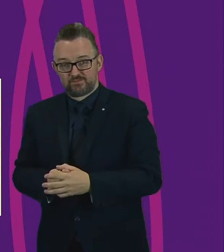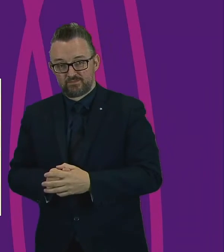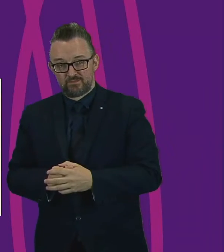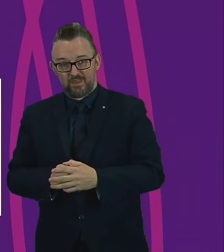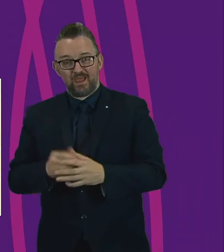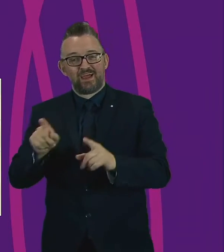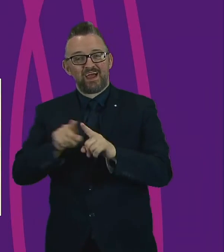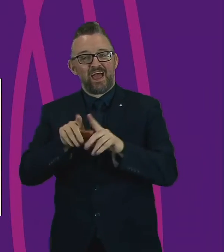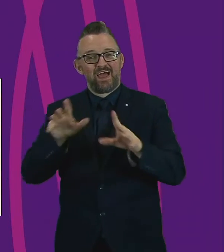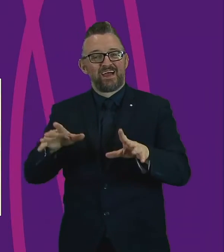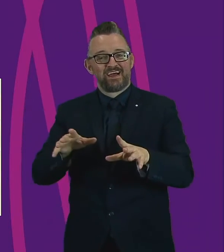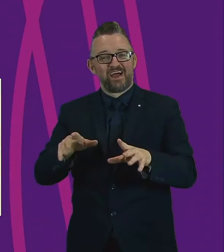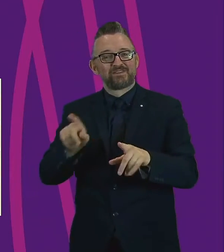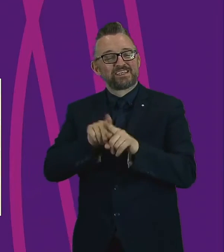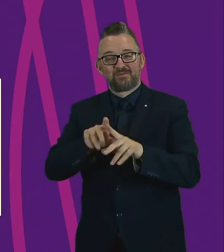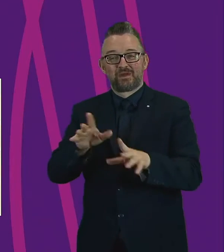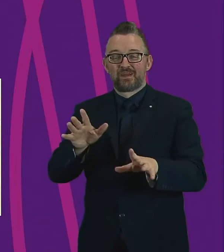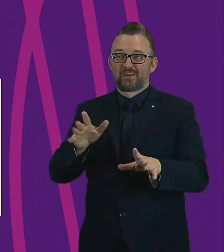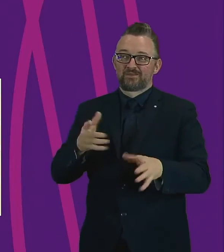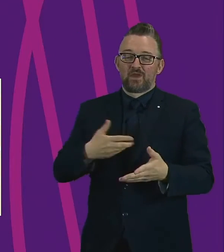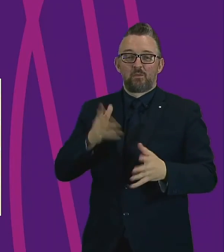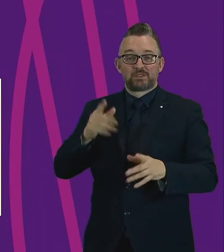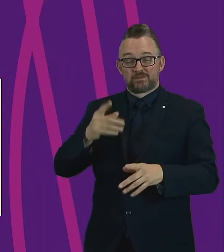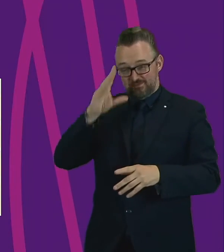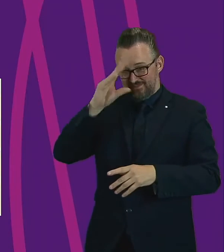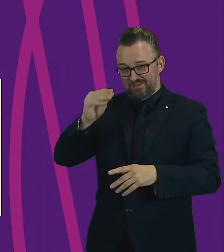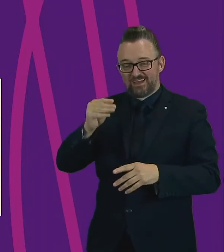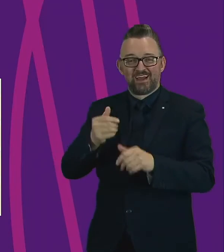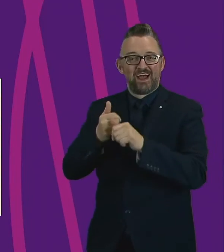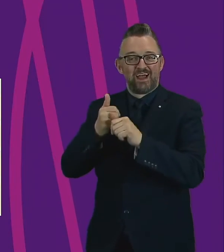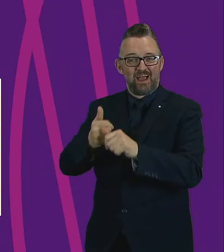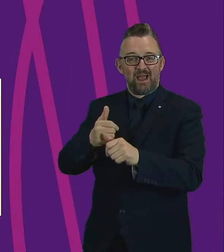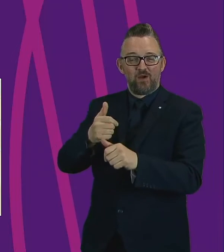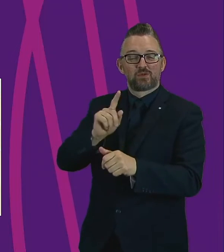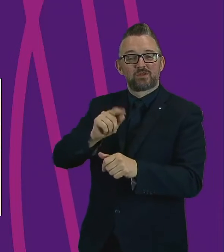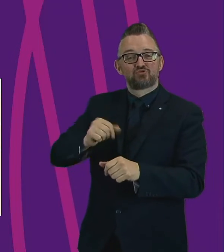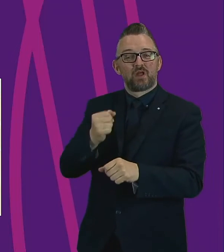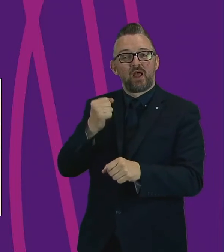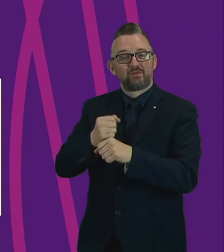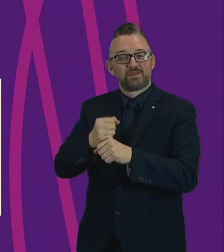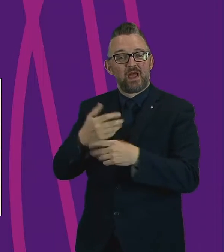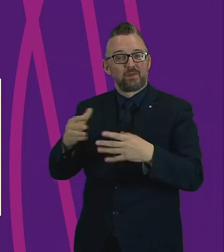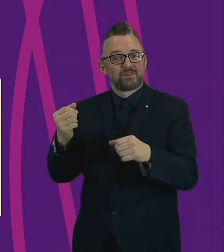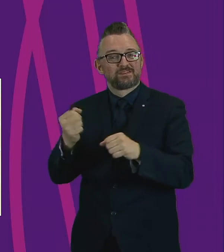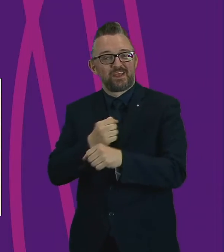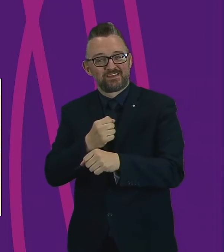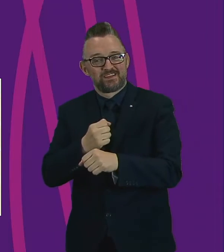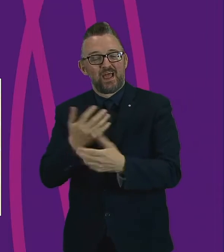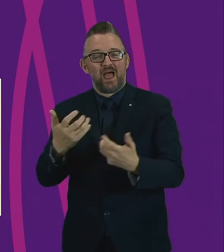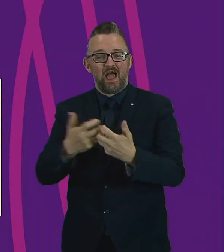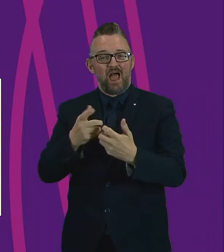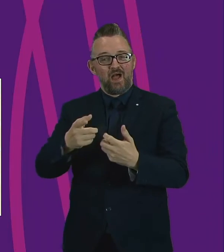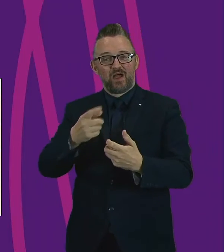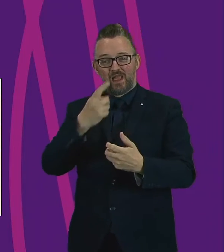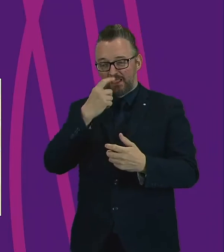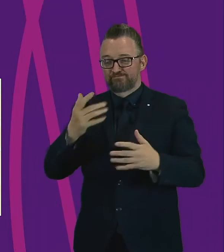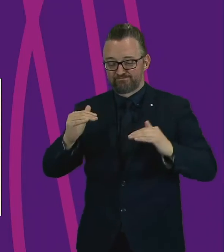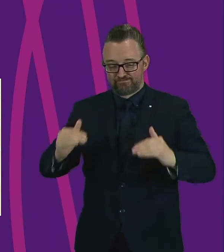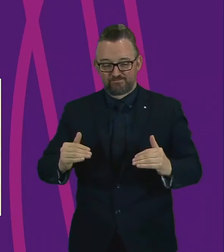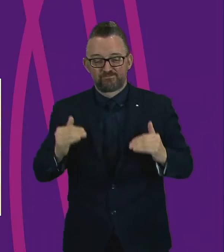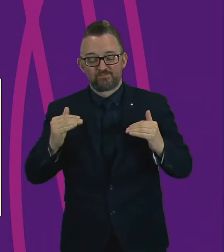And likewise, it would be churlish not to acknowledge and welcome what the Scottish Government has done and how they too have stepped up to the